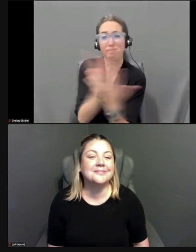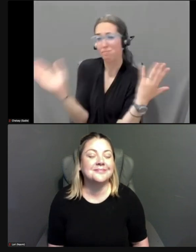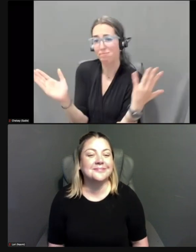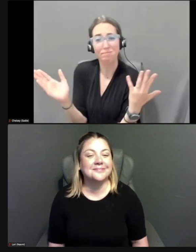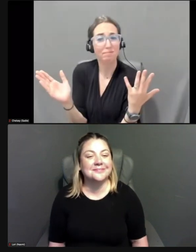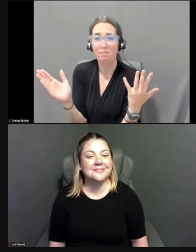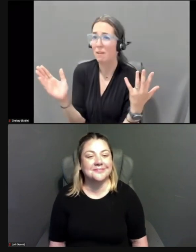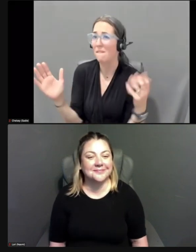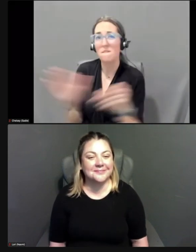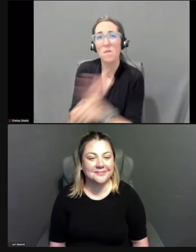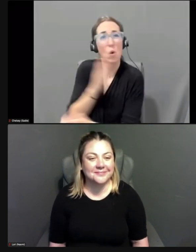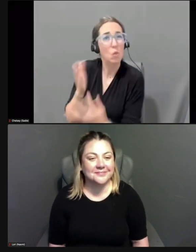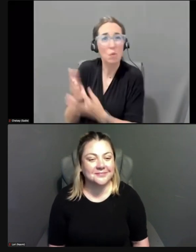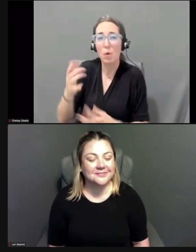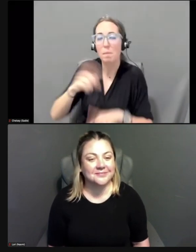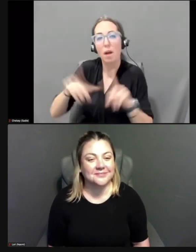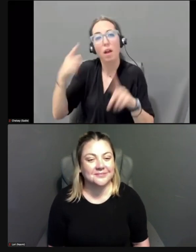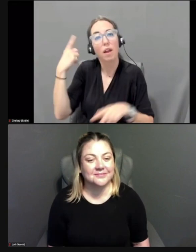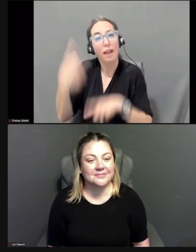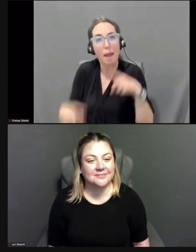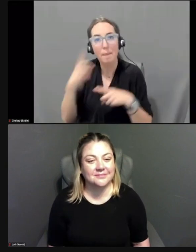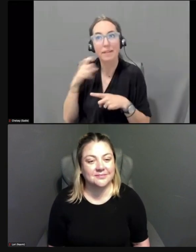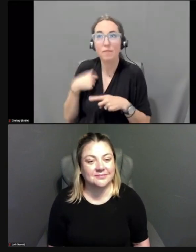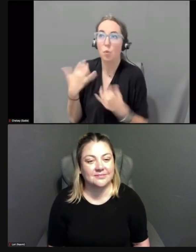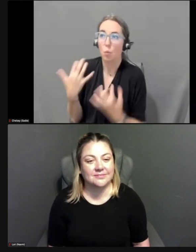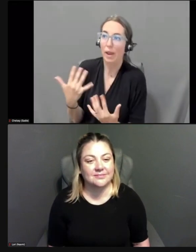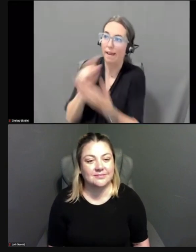I can't. So there's pros and cons to it.